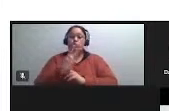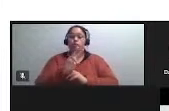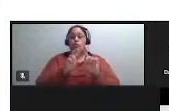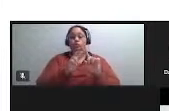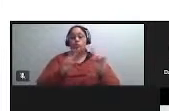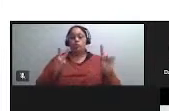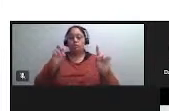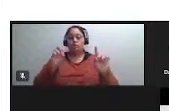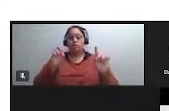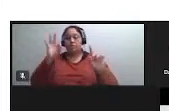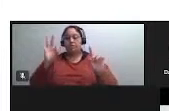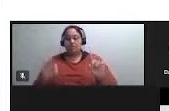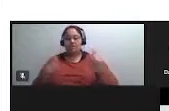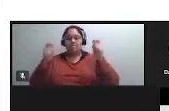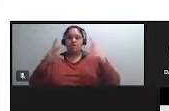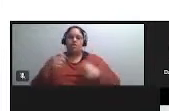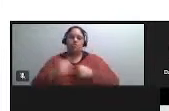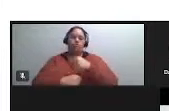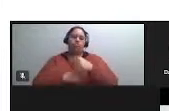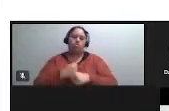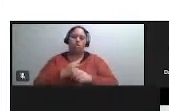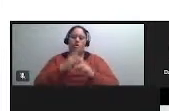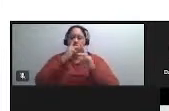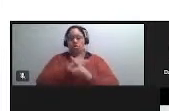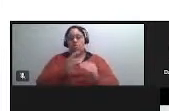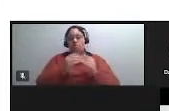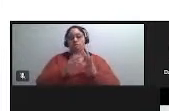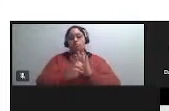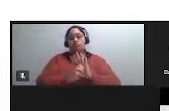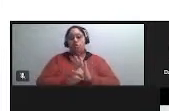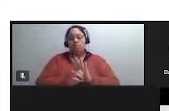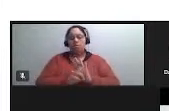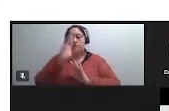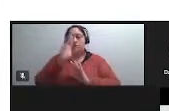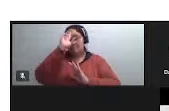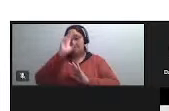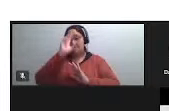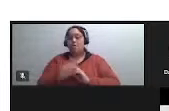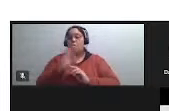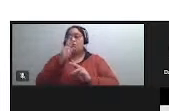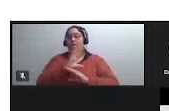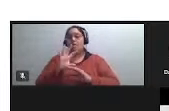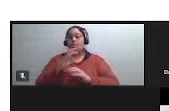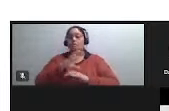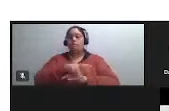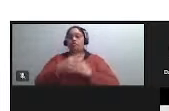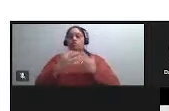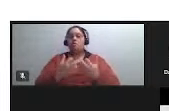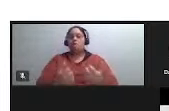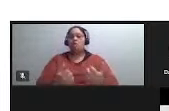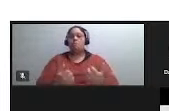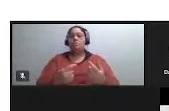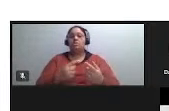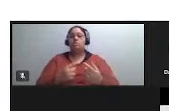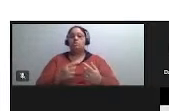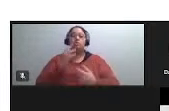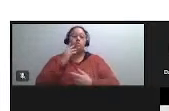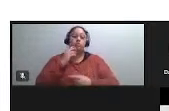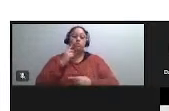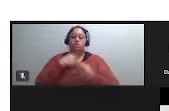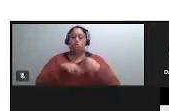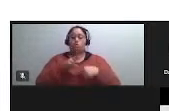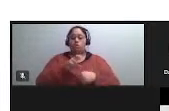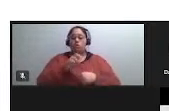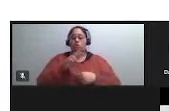2022-2023 financial year. Chairperson and honourable members would, for example, recall that the Western Cape Provincial Parliament had its turn in 2022